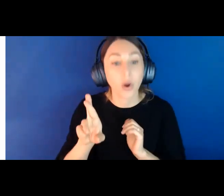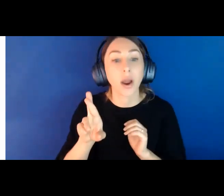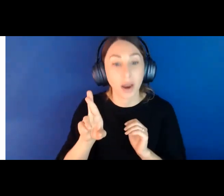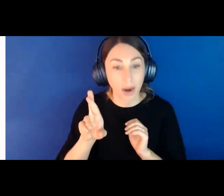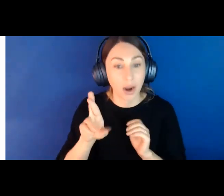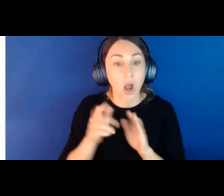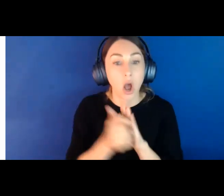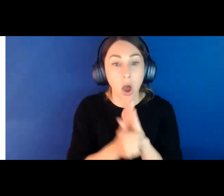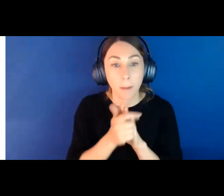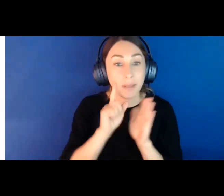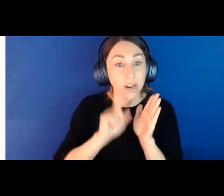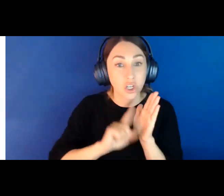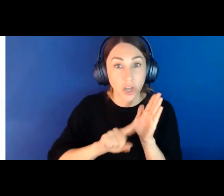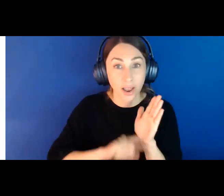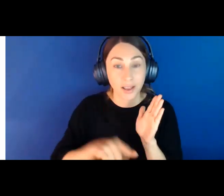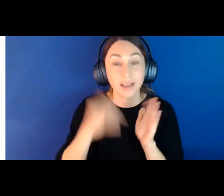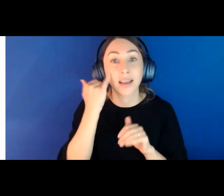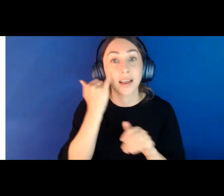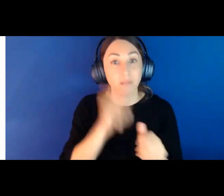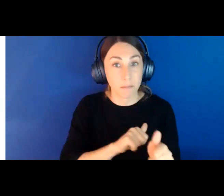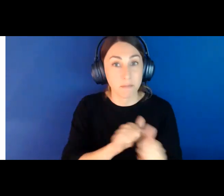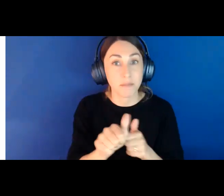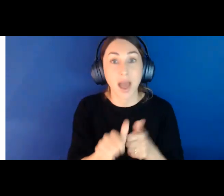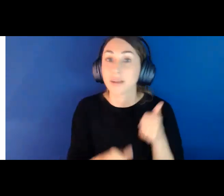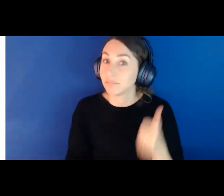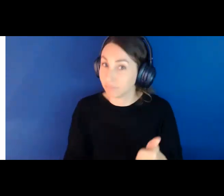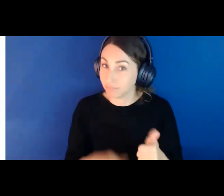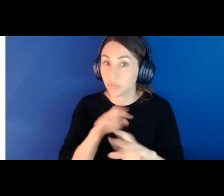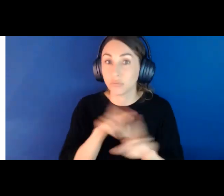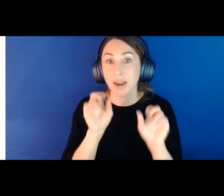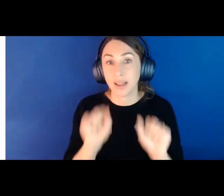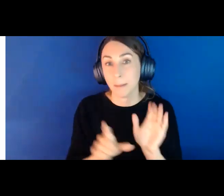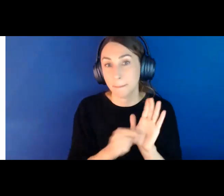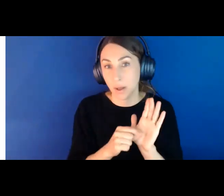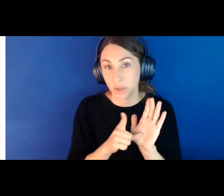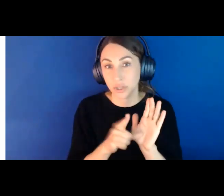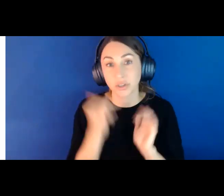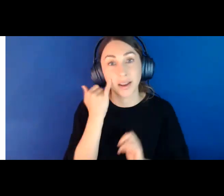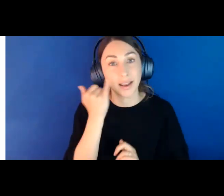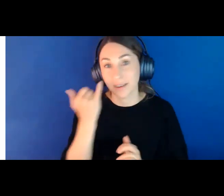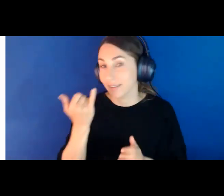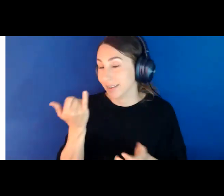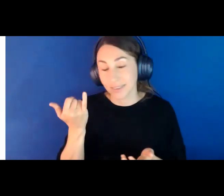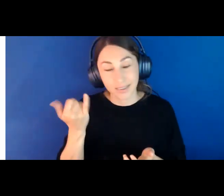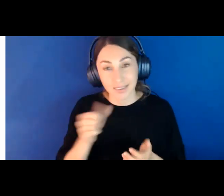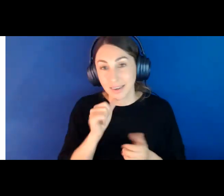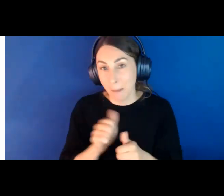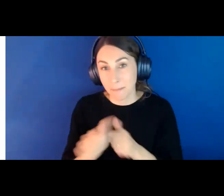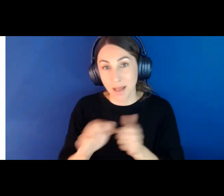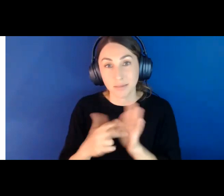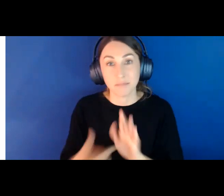checker. If it passes, then you're done and you're ready to publish. If it doesn't, then you have to go